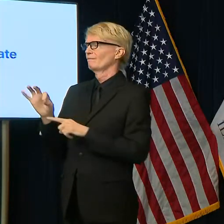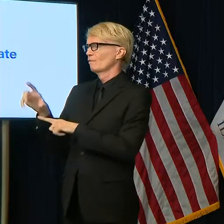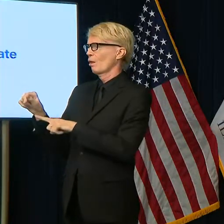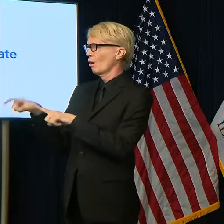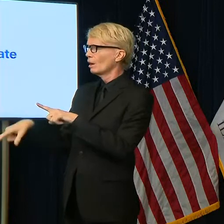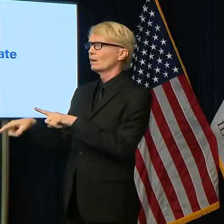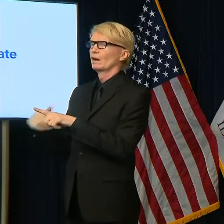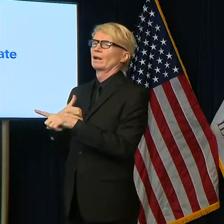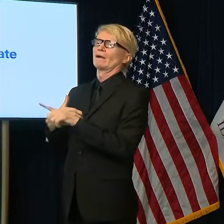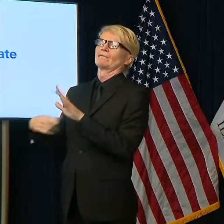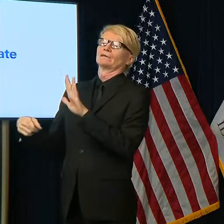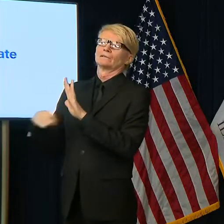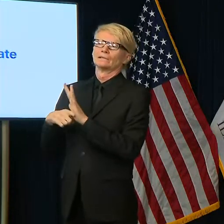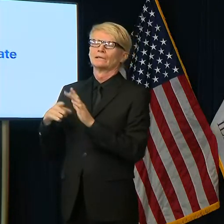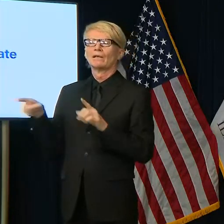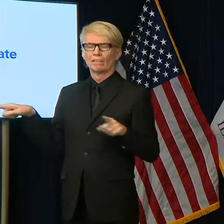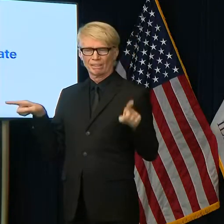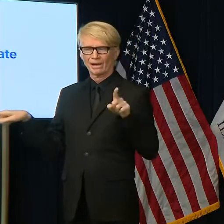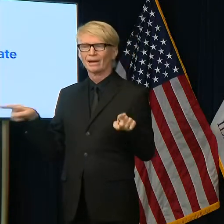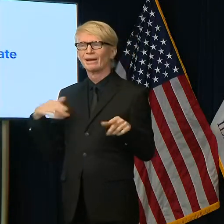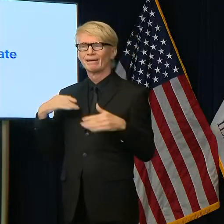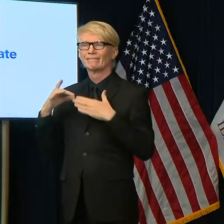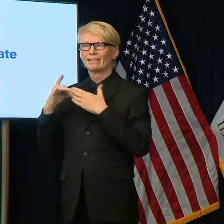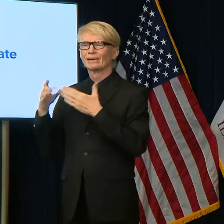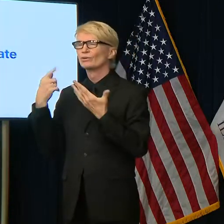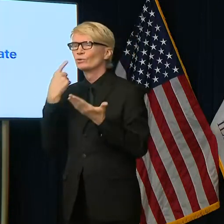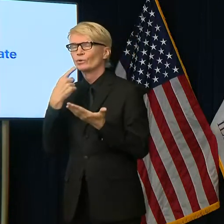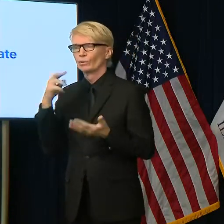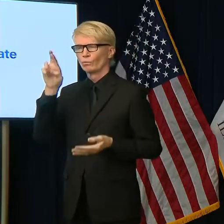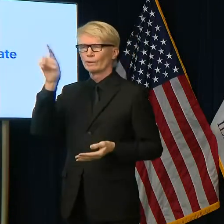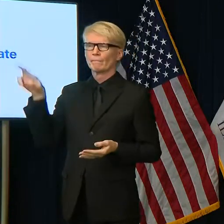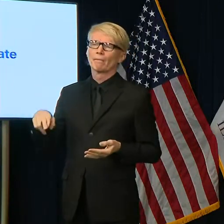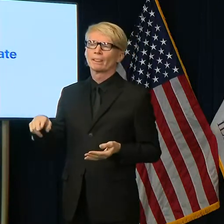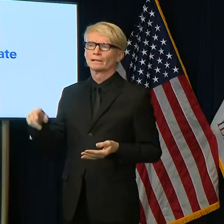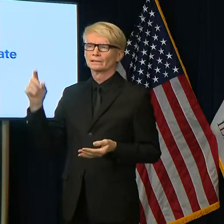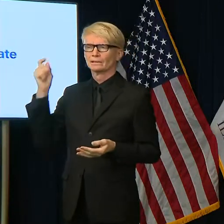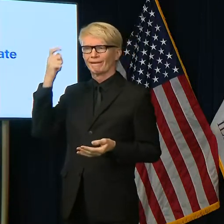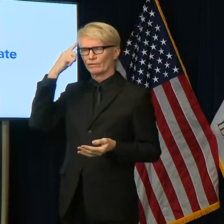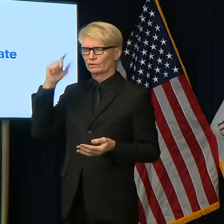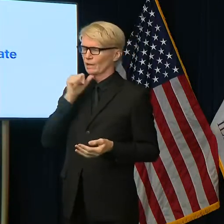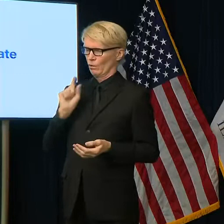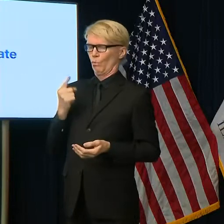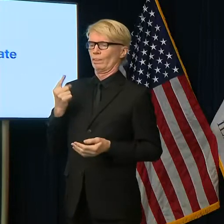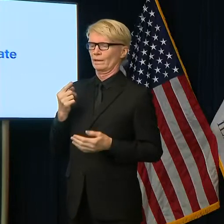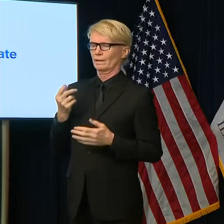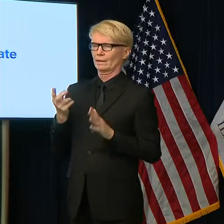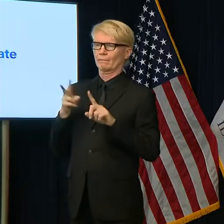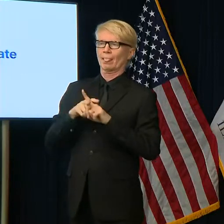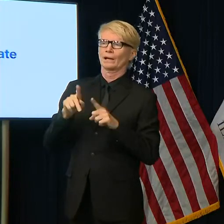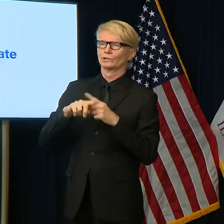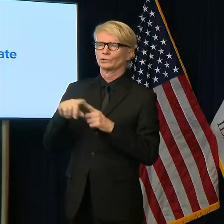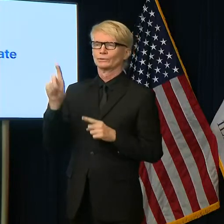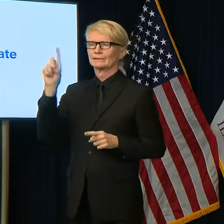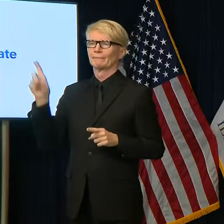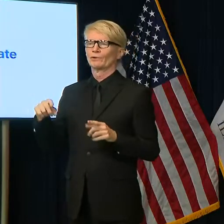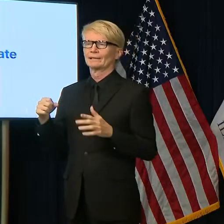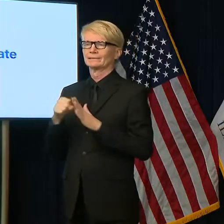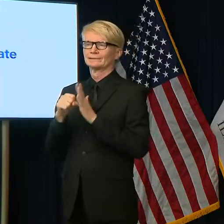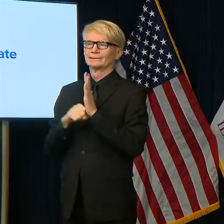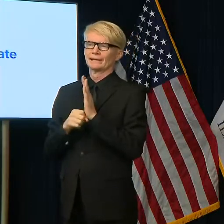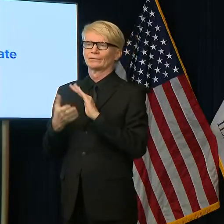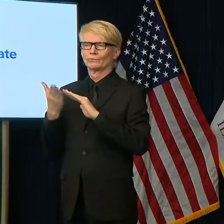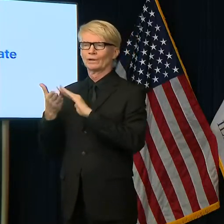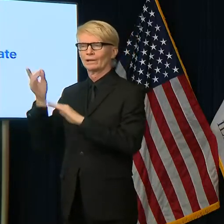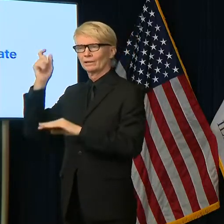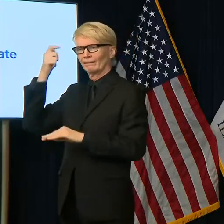states that are led by Republican governors, not just states that have Democratic governors. So I'm optimistic that if